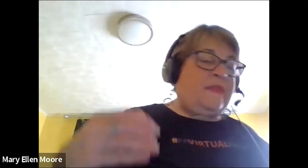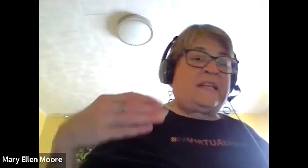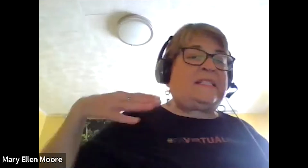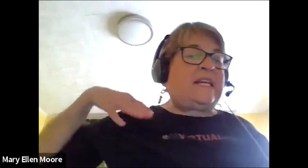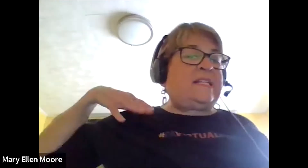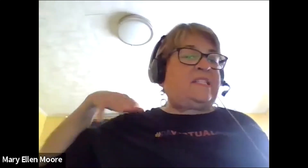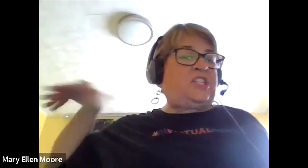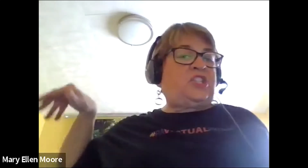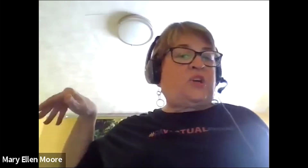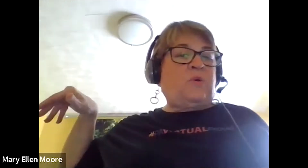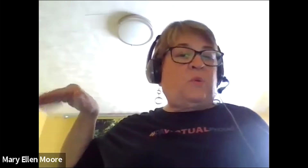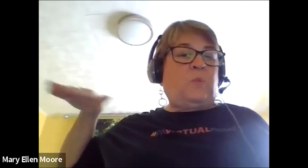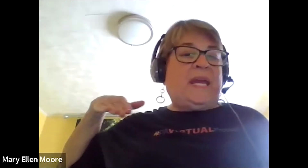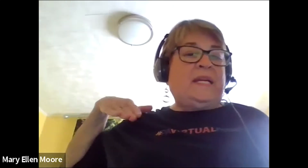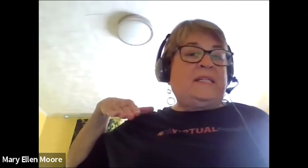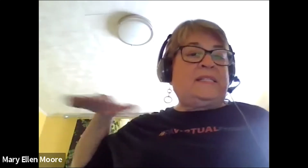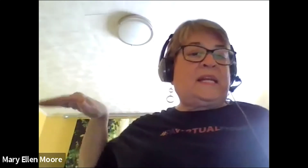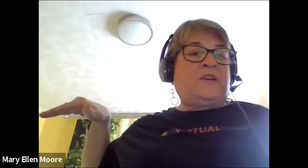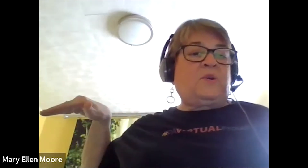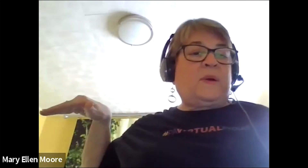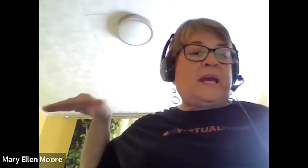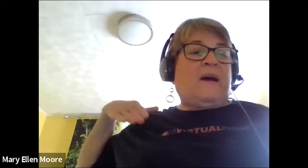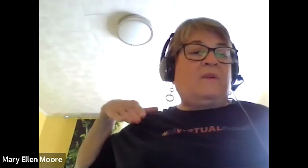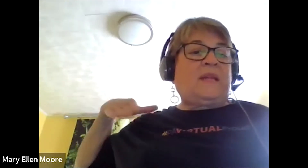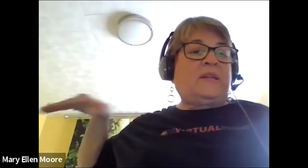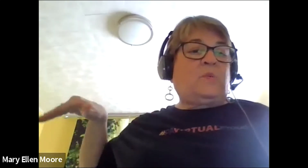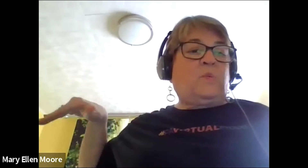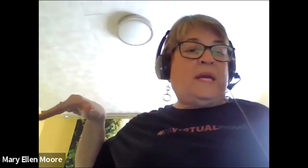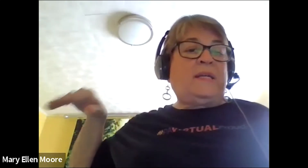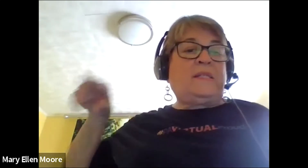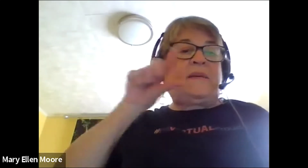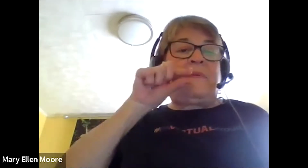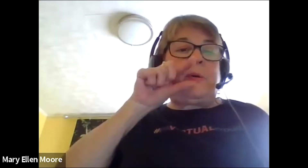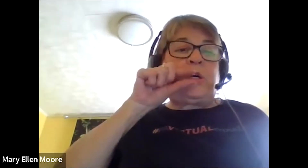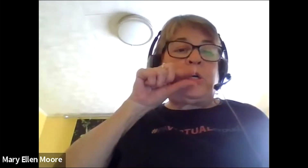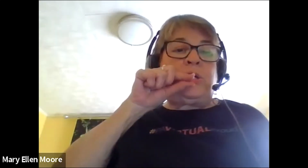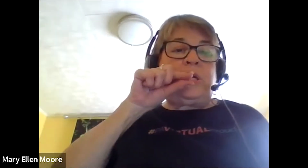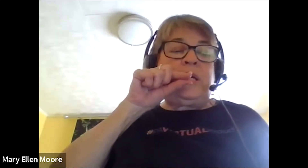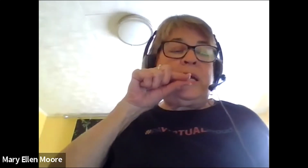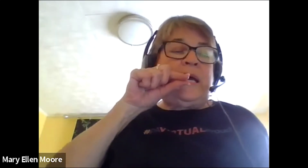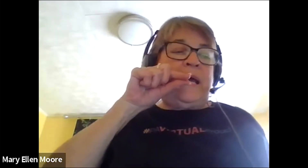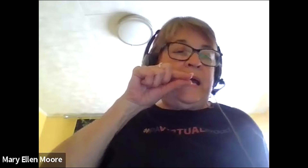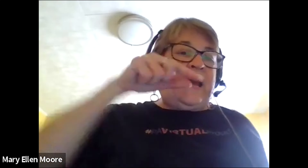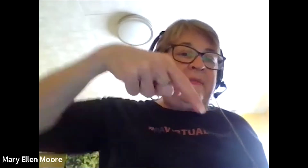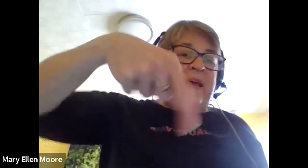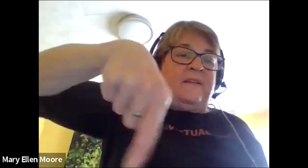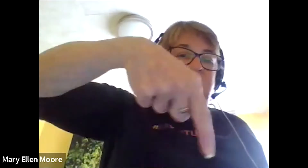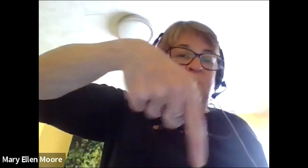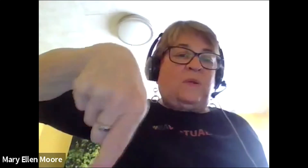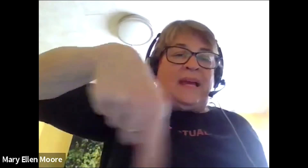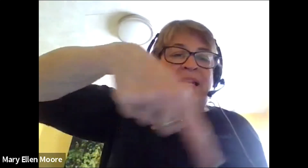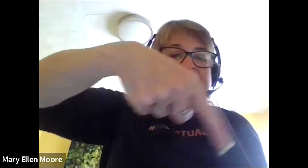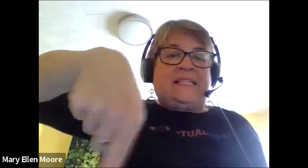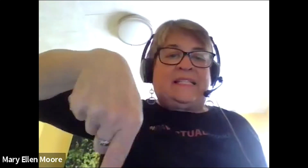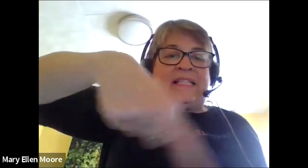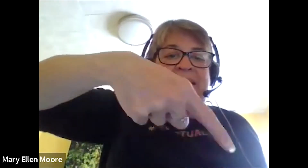This is to show the wings, like you're going out like the wings of a bird. And then if you go like this is